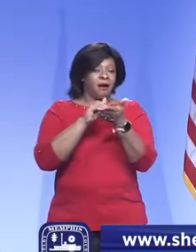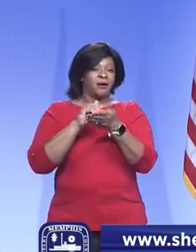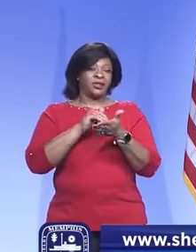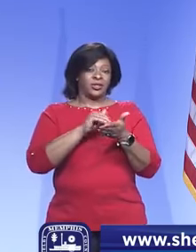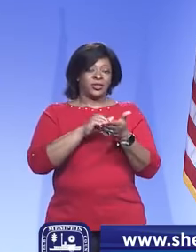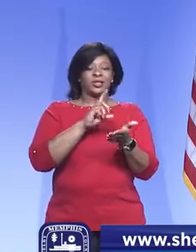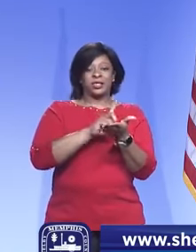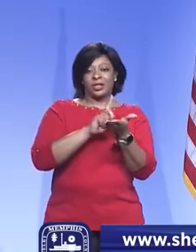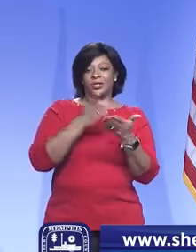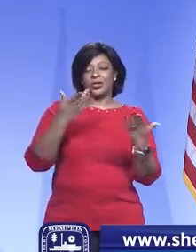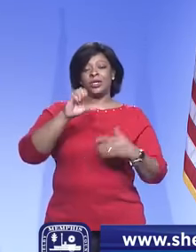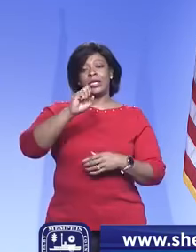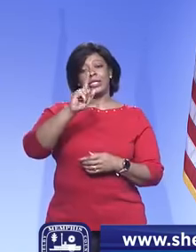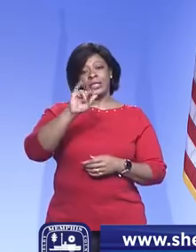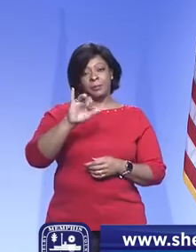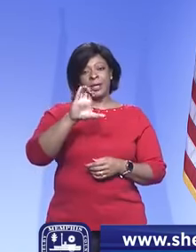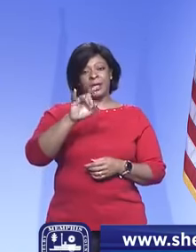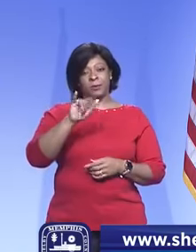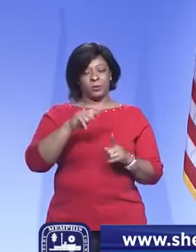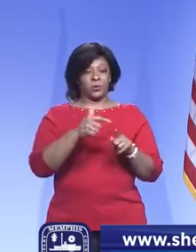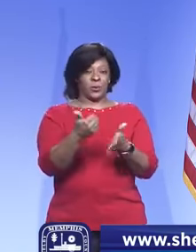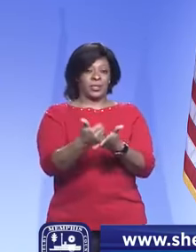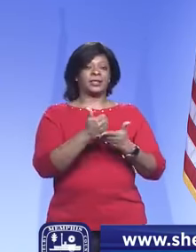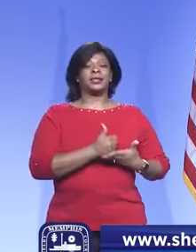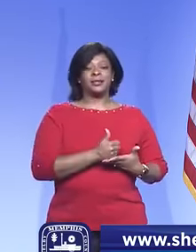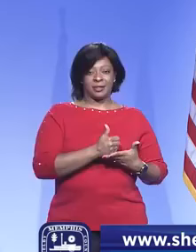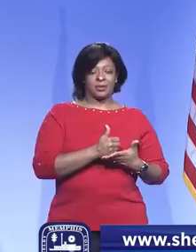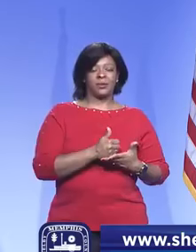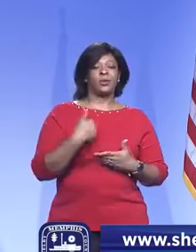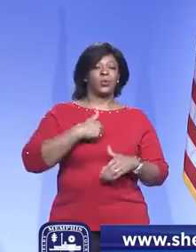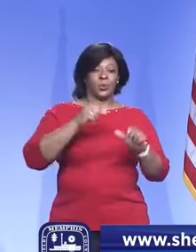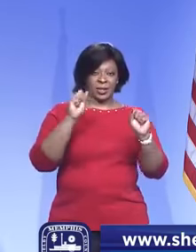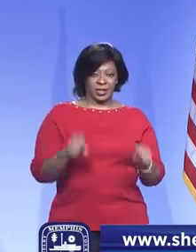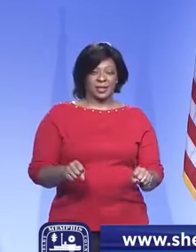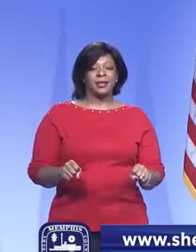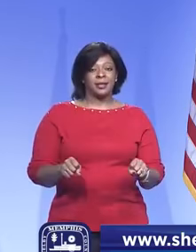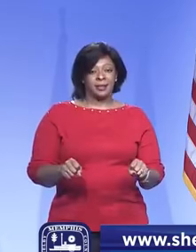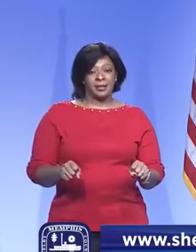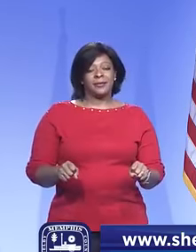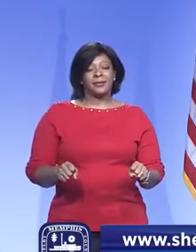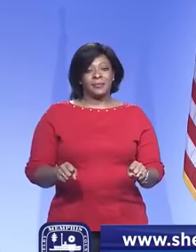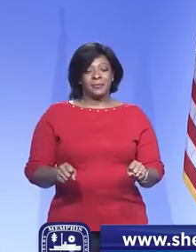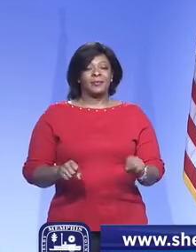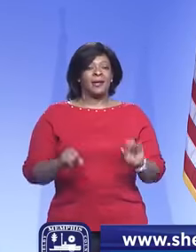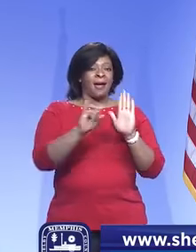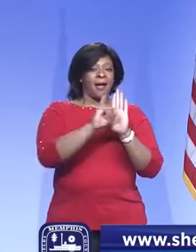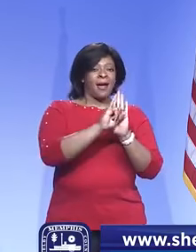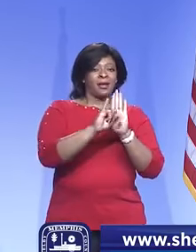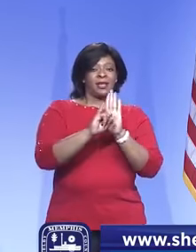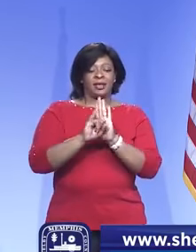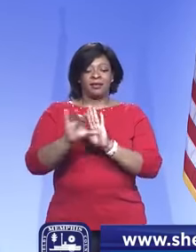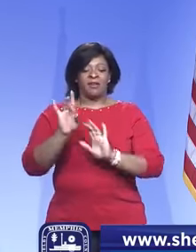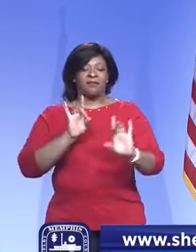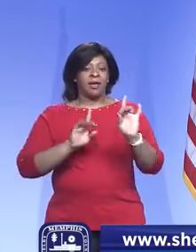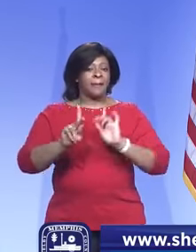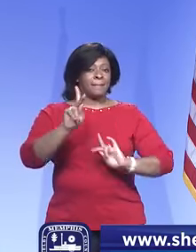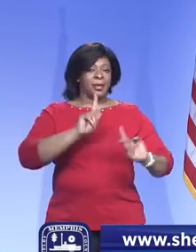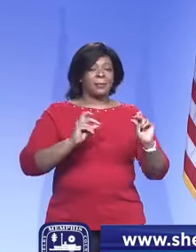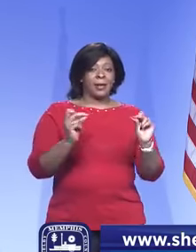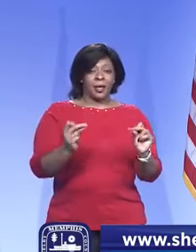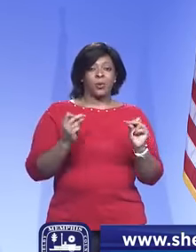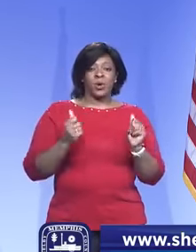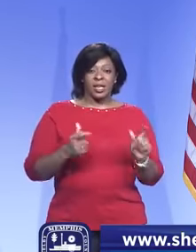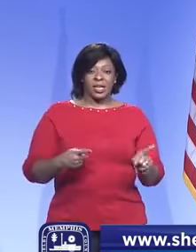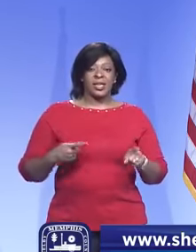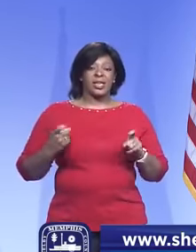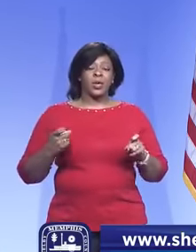in Shelby County to assist us so that we can identify people quickly